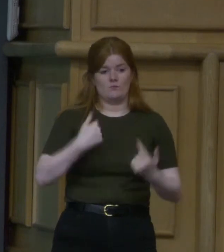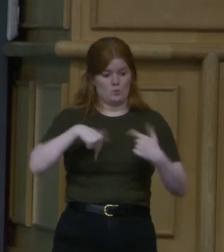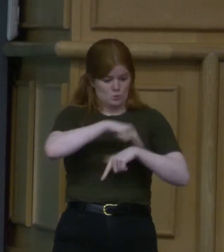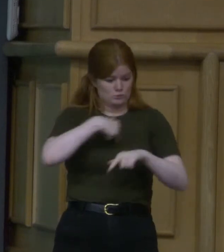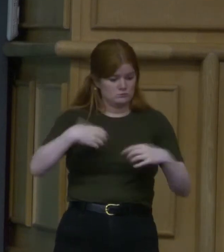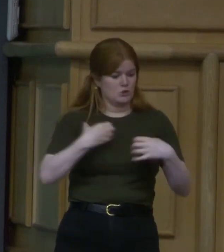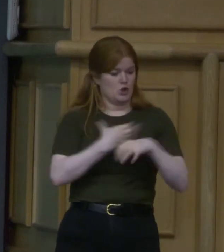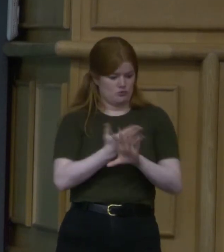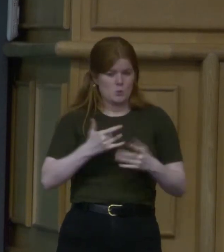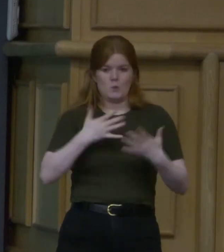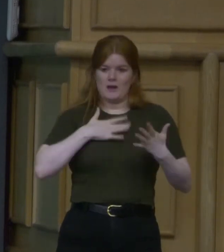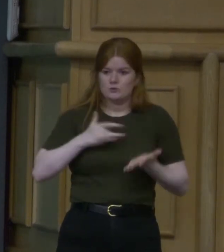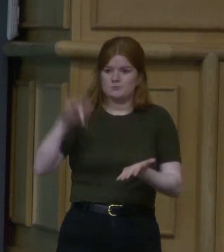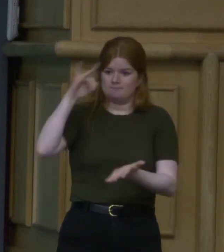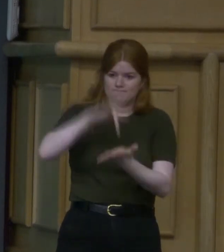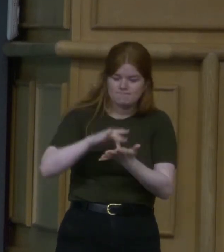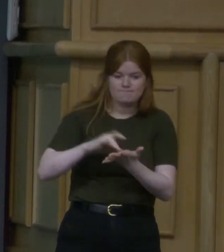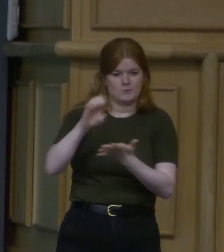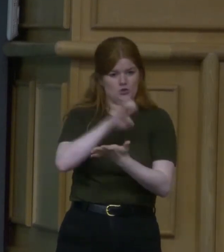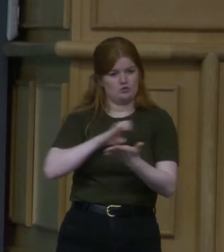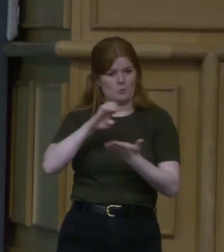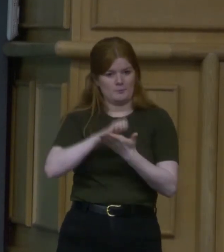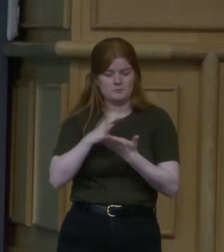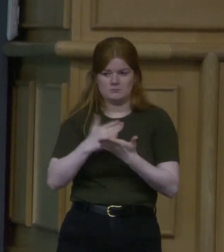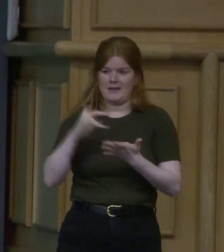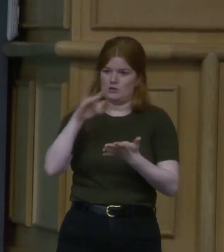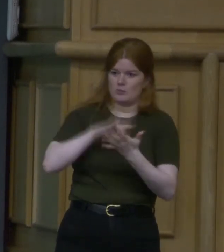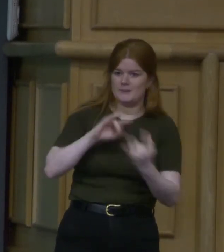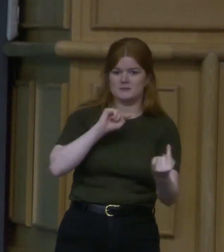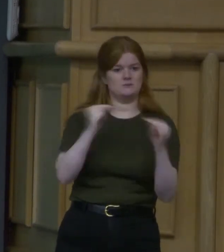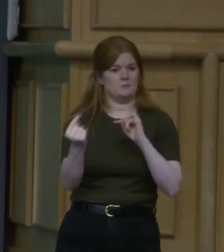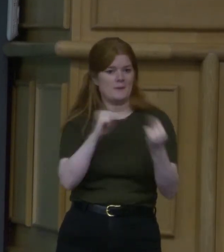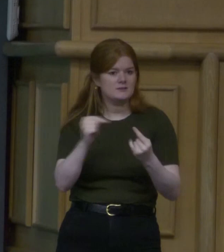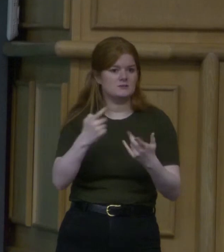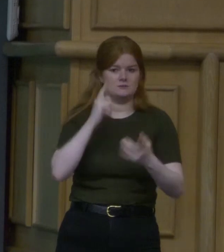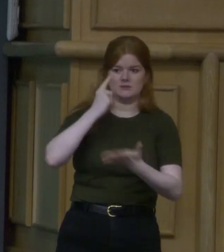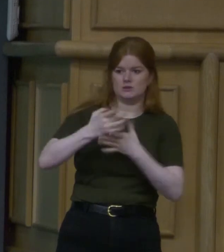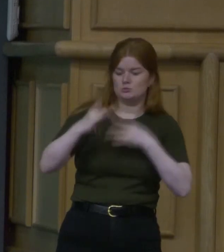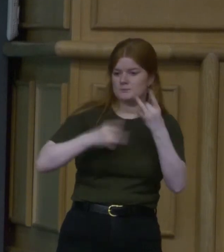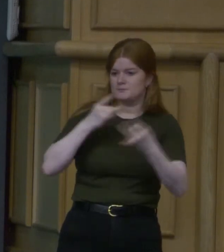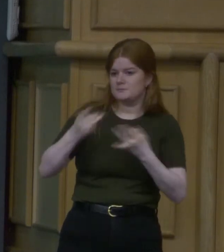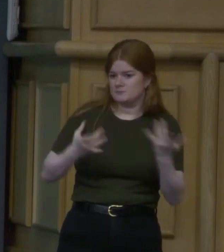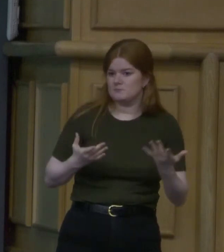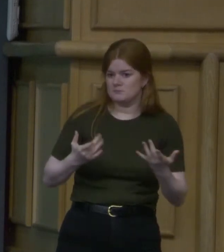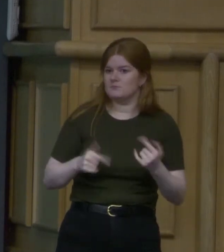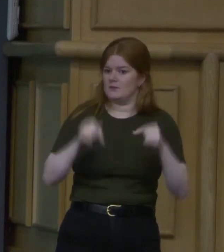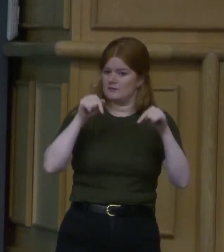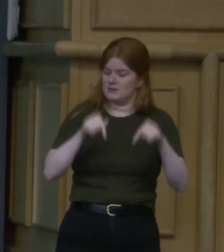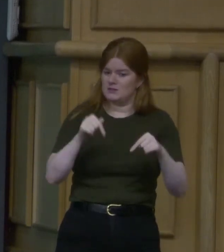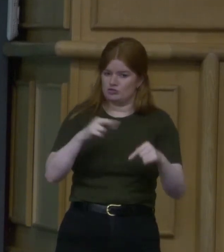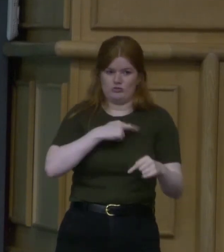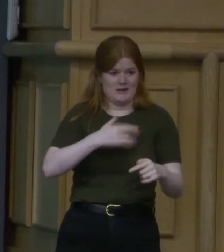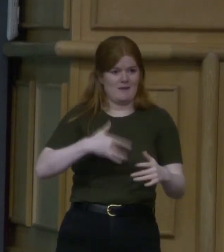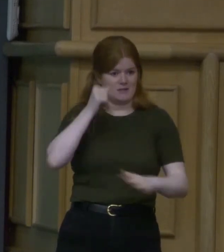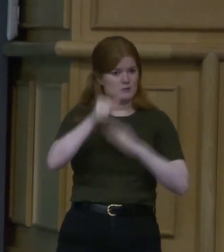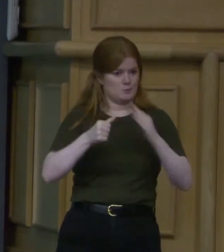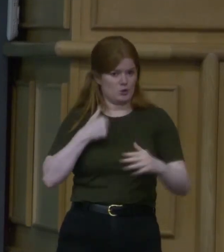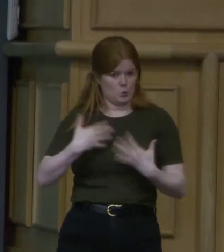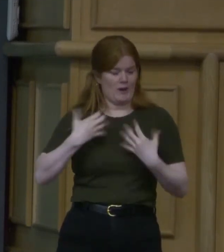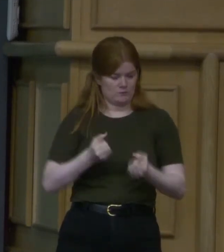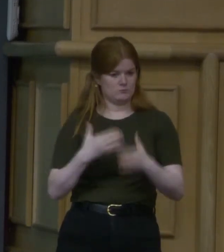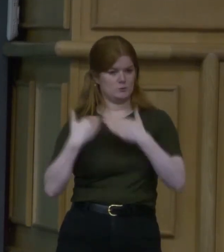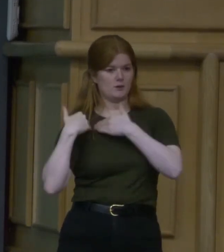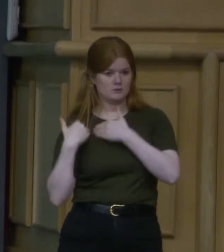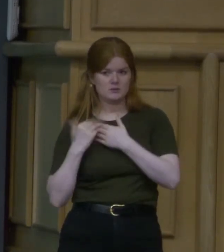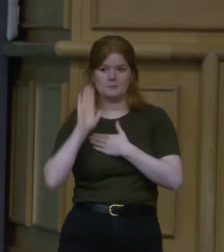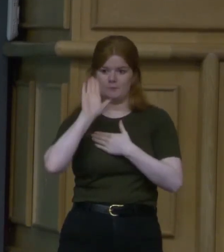country that wants to be at the heart of Europe and at the heart of European debates and decision-making, this is a reality that we have a